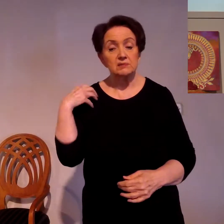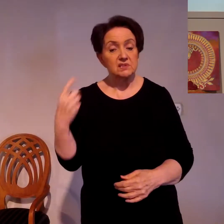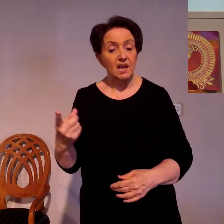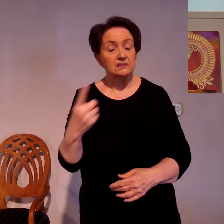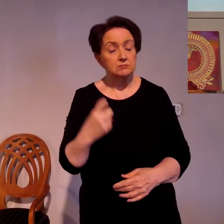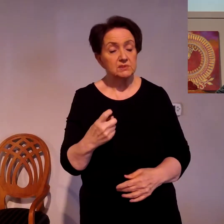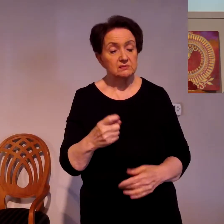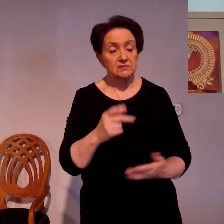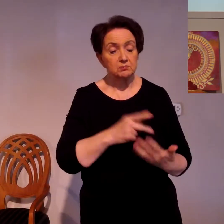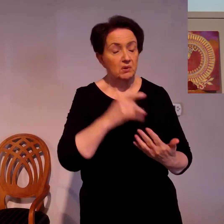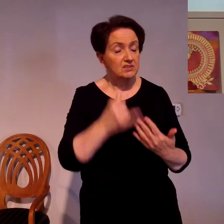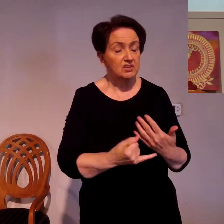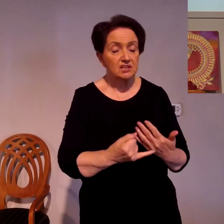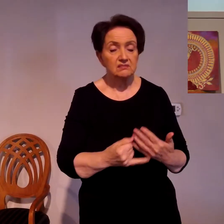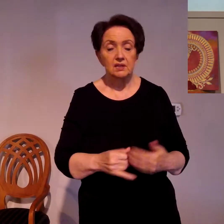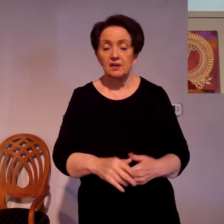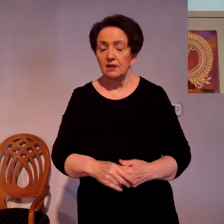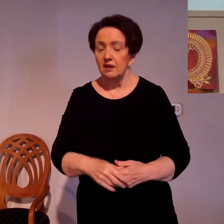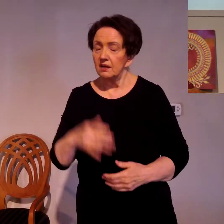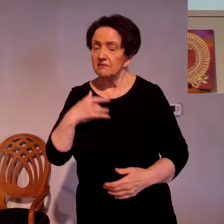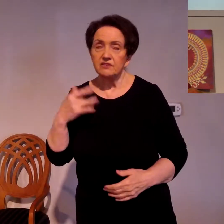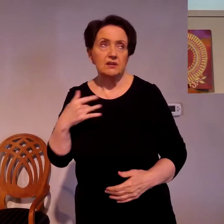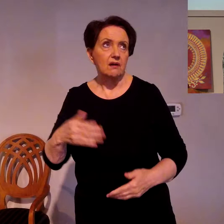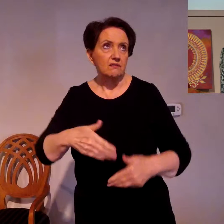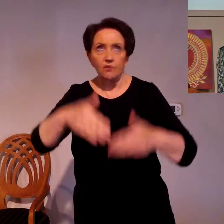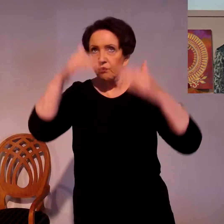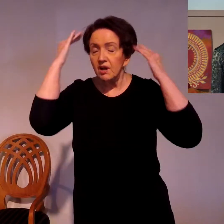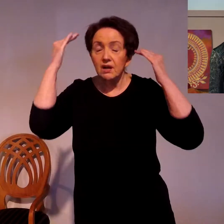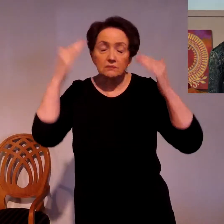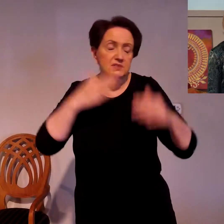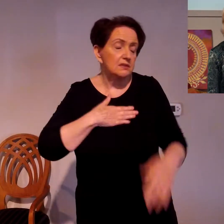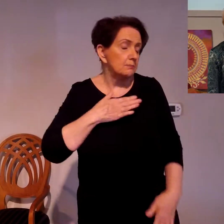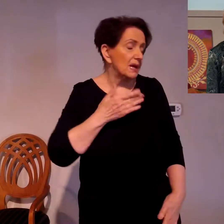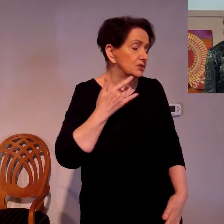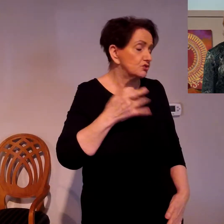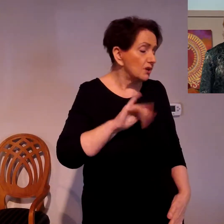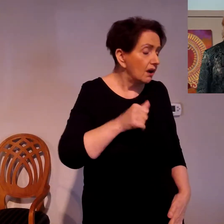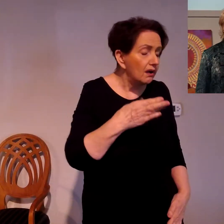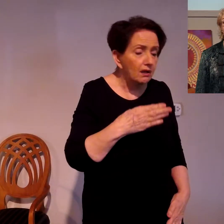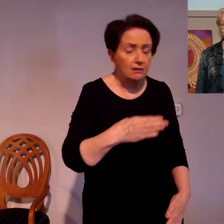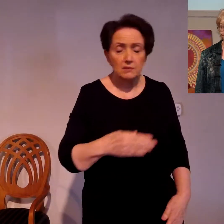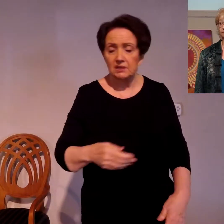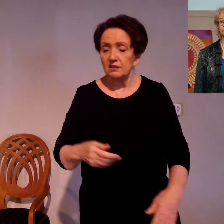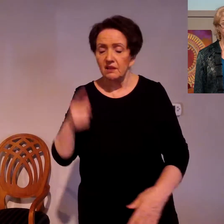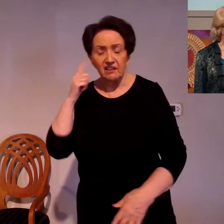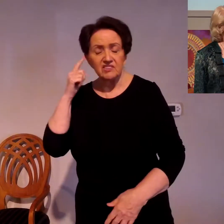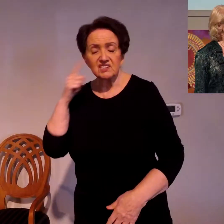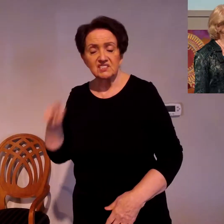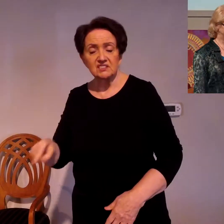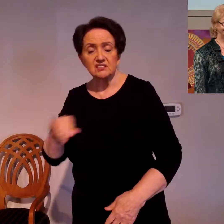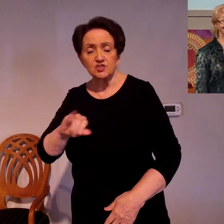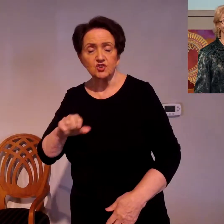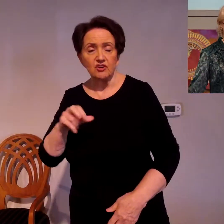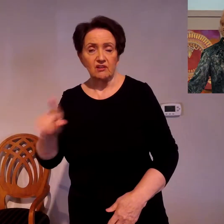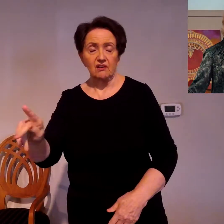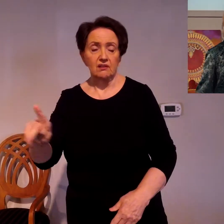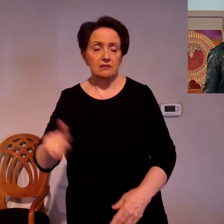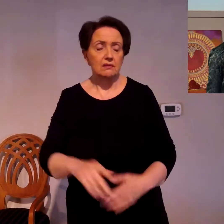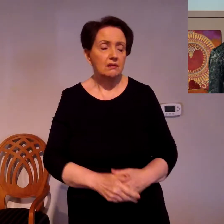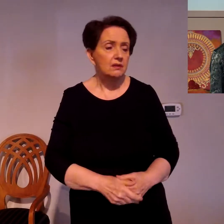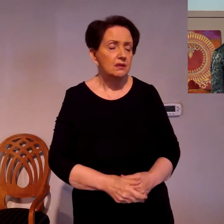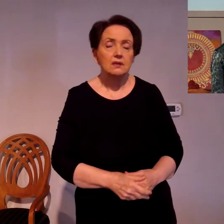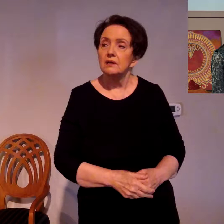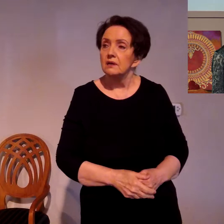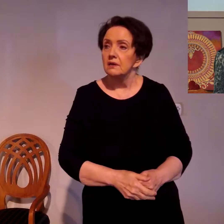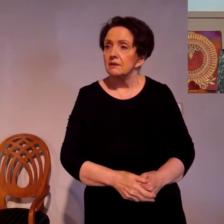project, and I feel overwhelmed. I don't think it's my job, and I think he's really a jerk for asking me to do that. That